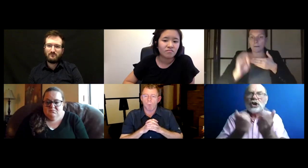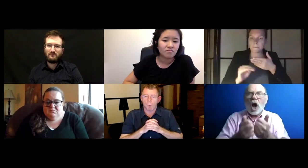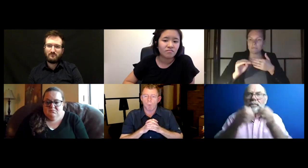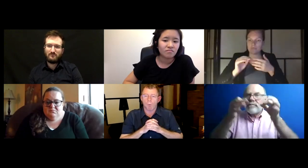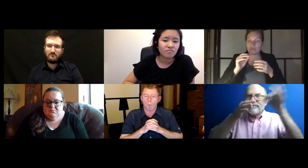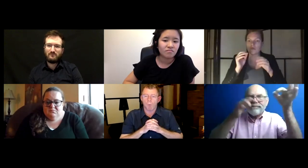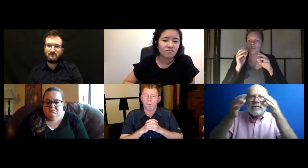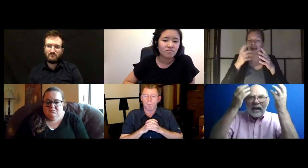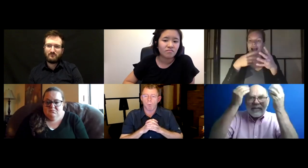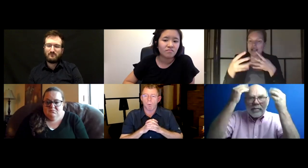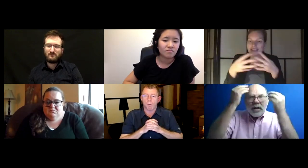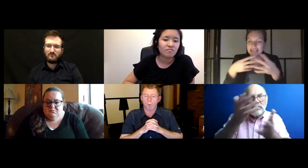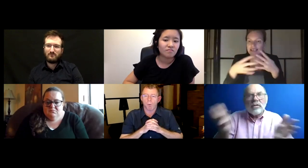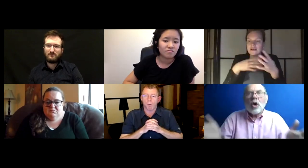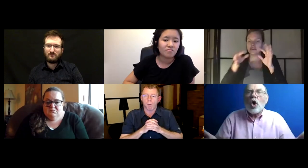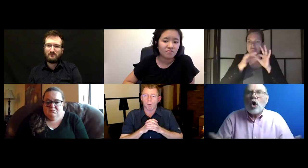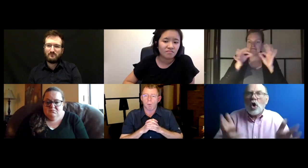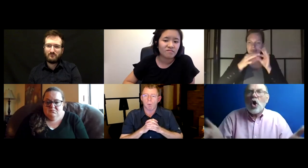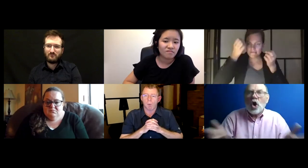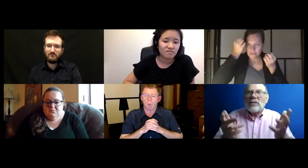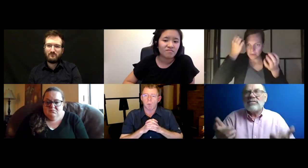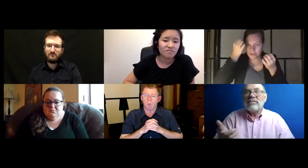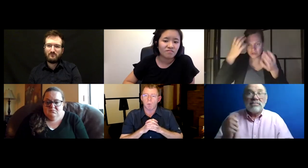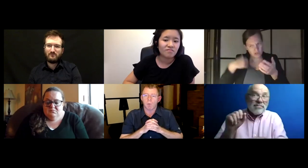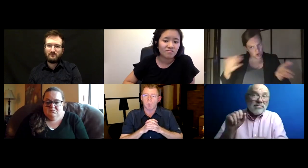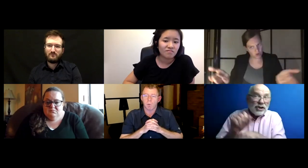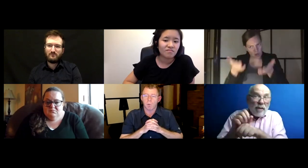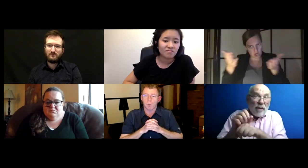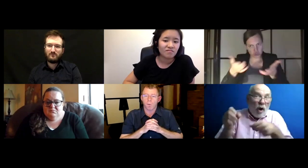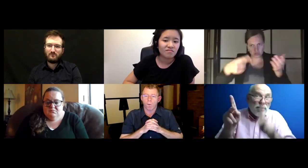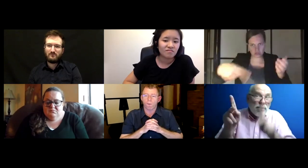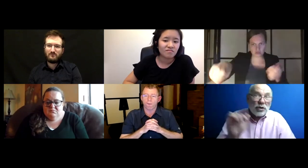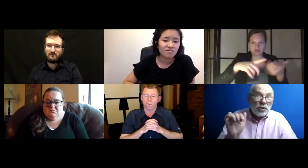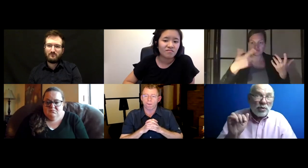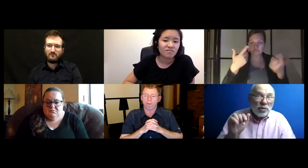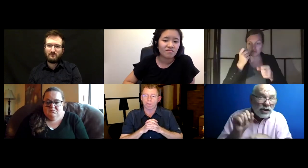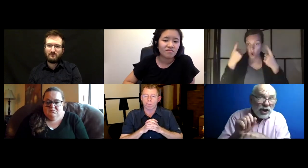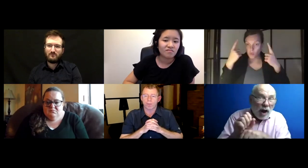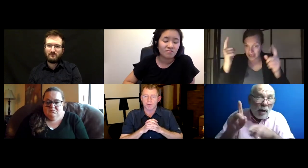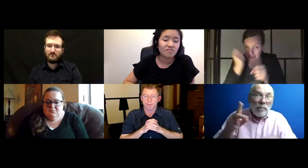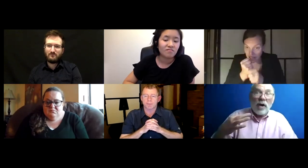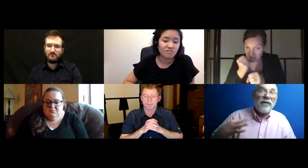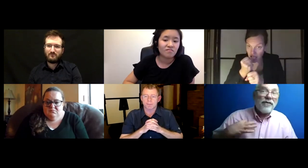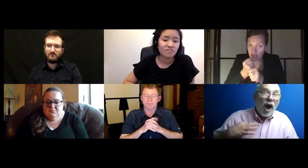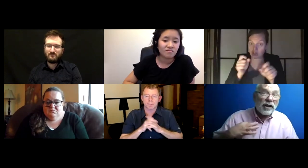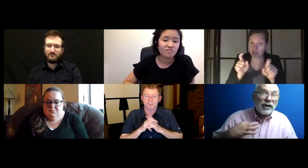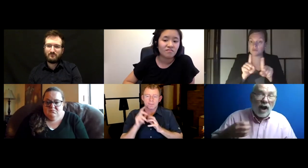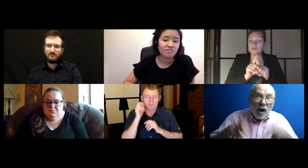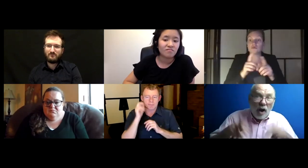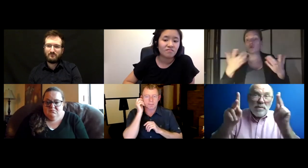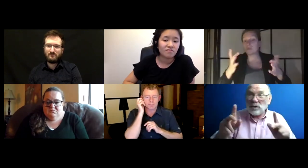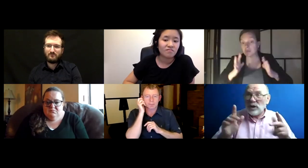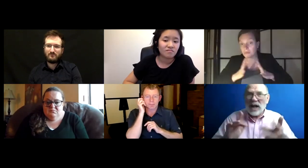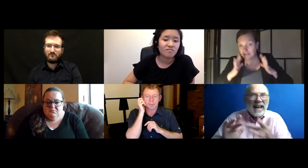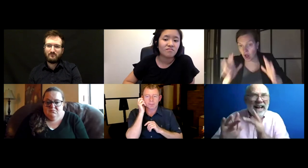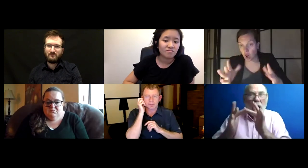curriculum in a workshop format to educate our youth about civic opportunities, which may lead to employment.